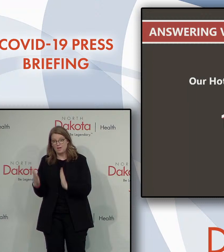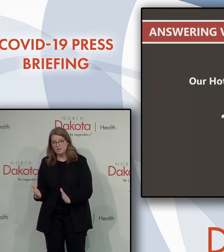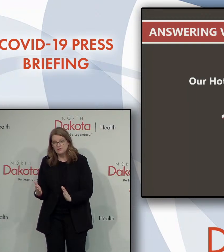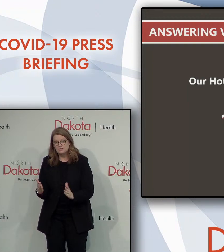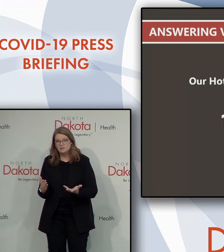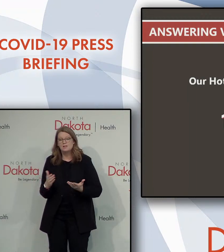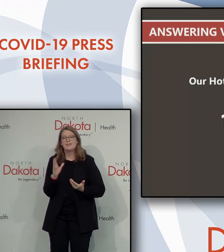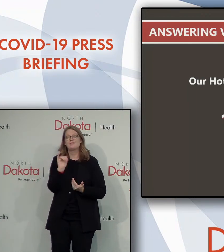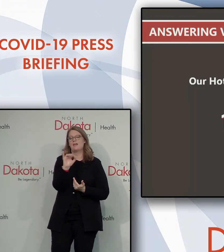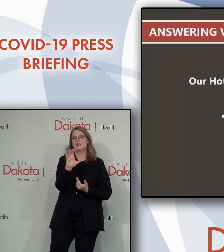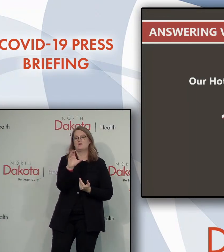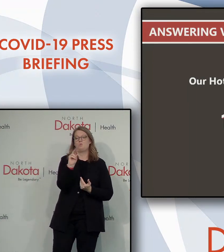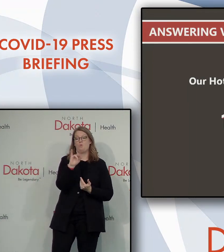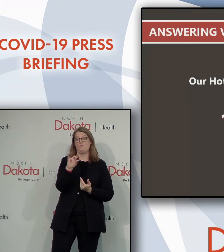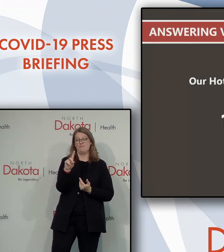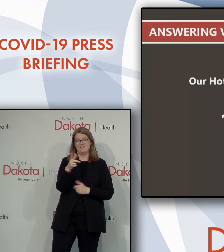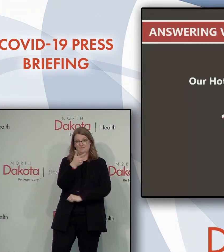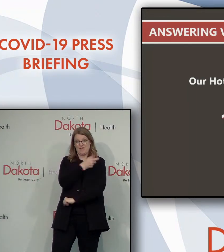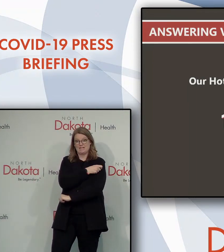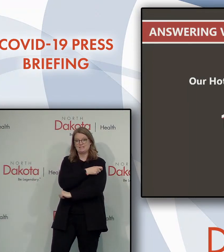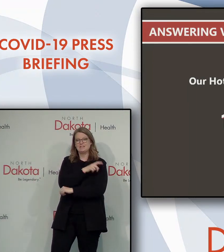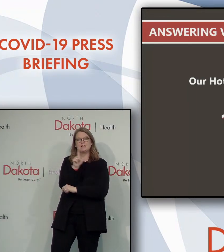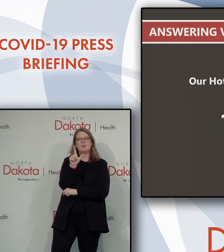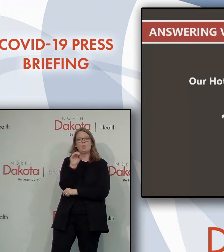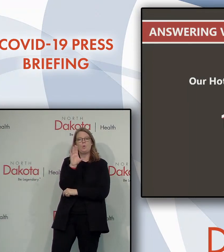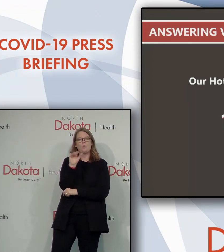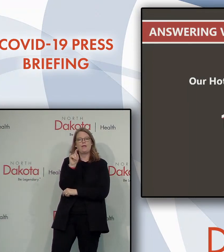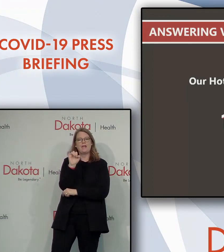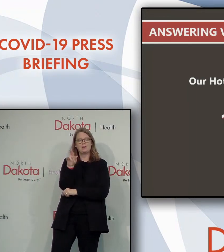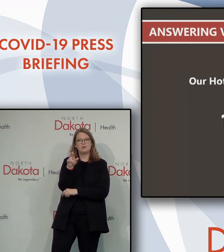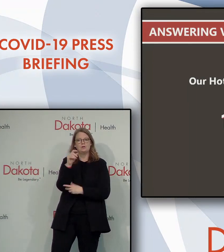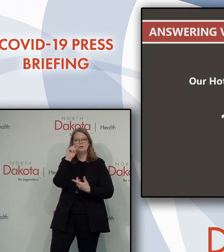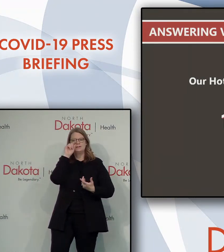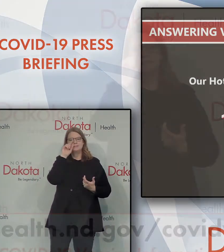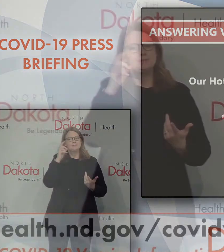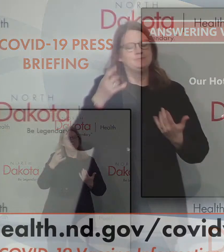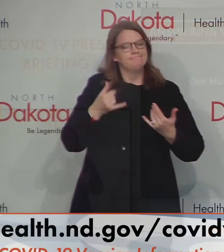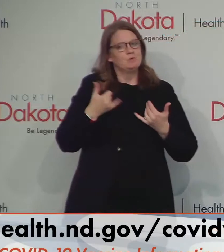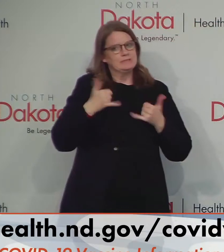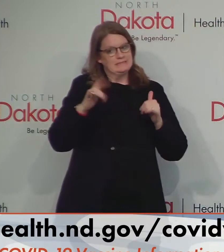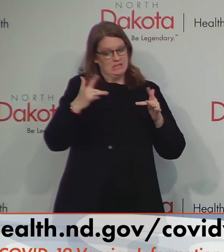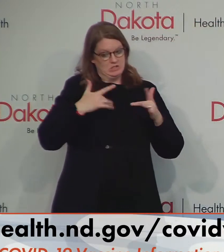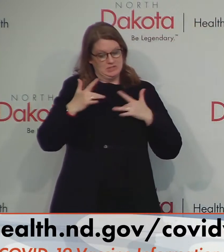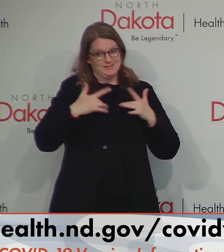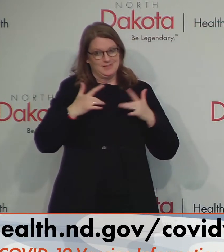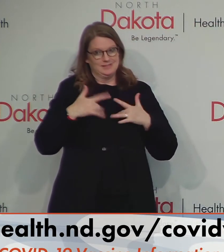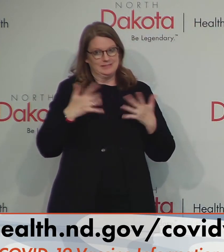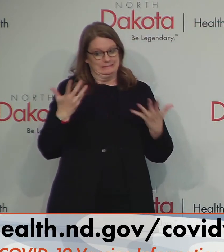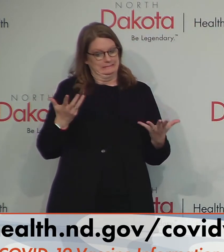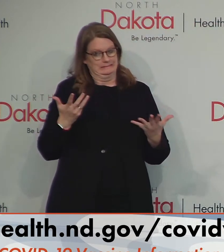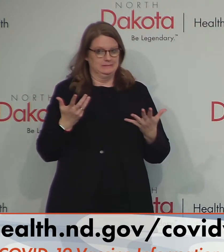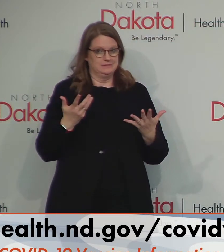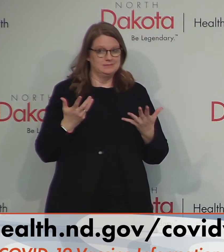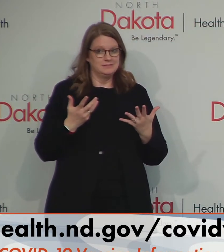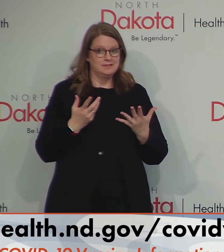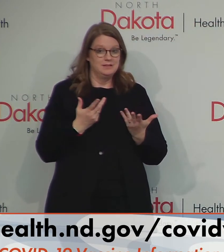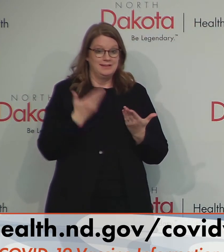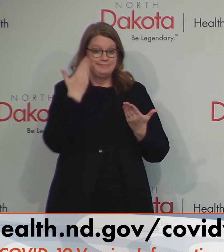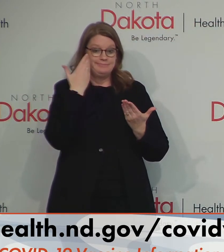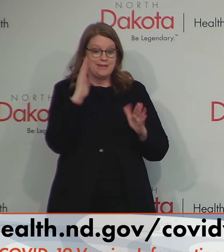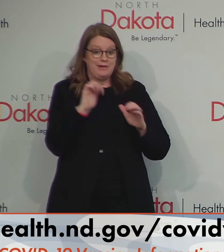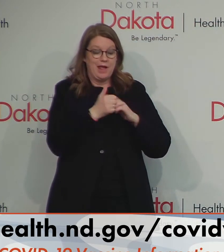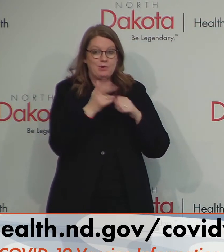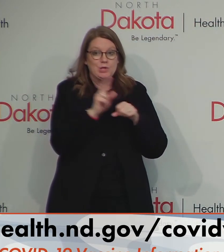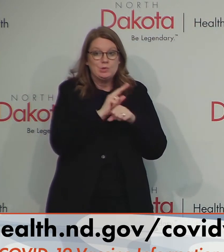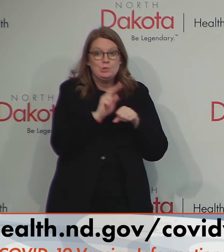COVID vaccine locator is so important. We are a little concerned that there might be some who don't have access to the internet or don't know how to use